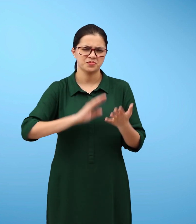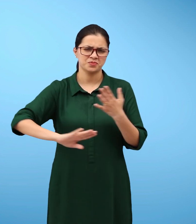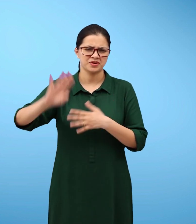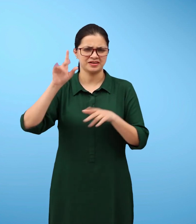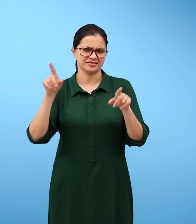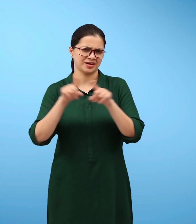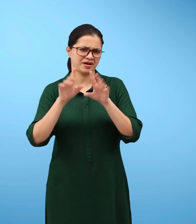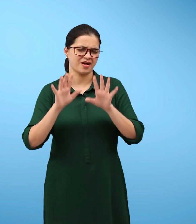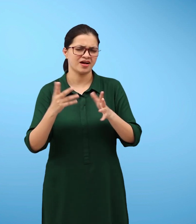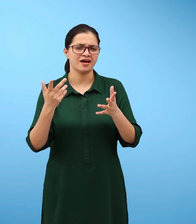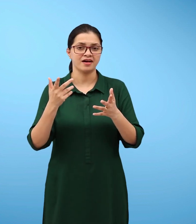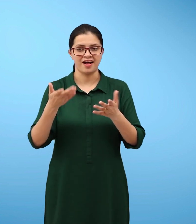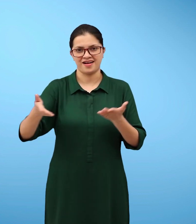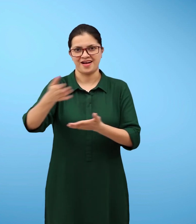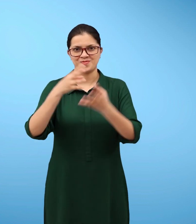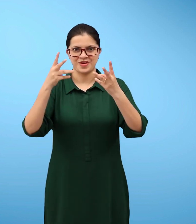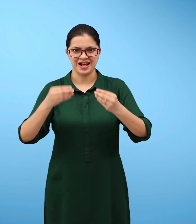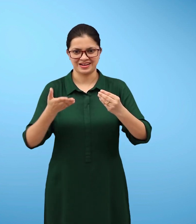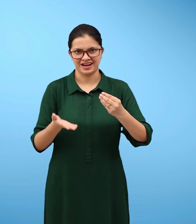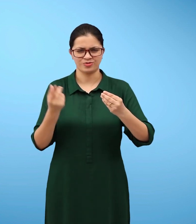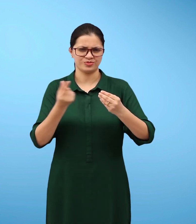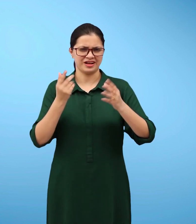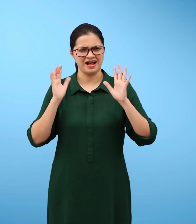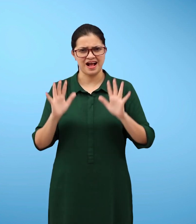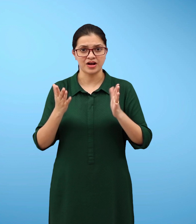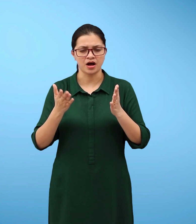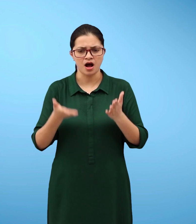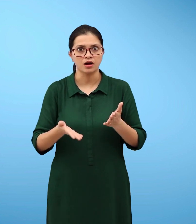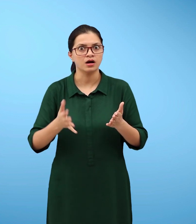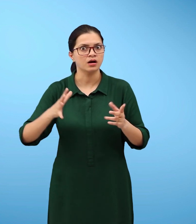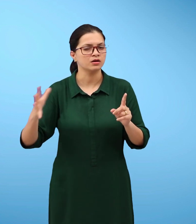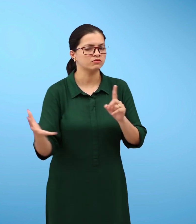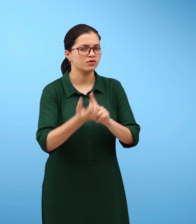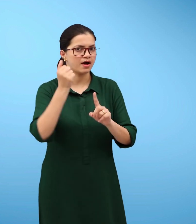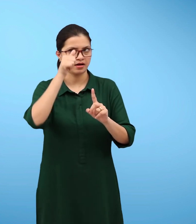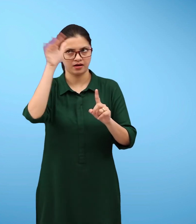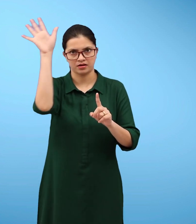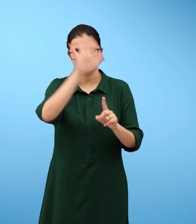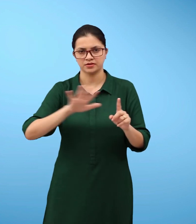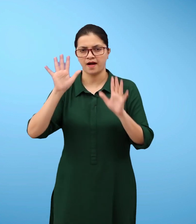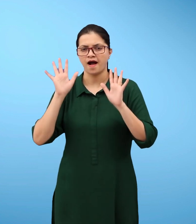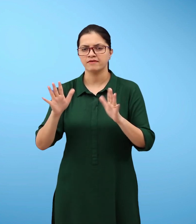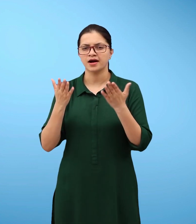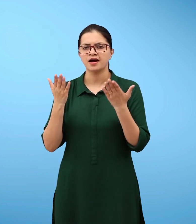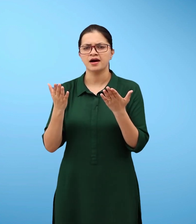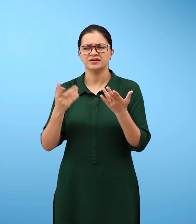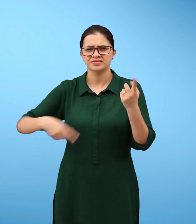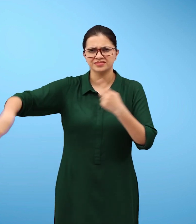While numerals had been used earlier, mathematicians in India now invented a special symbol